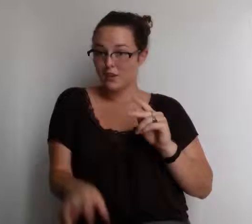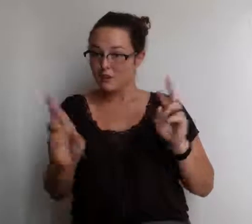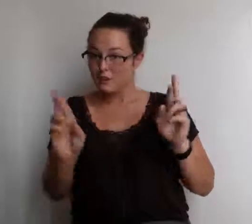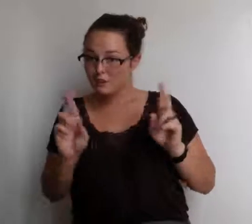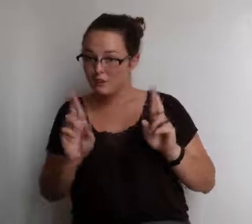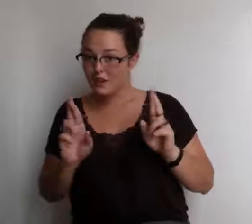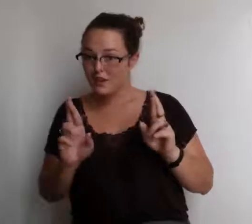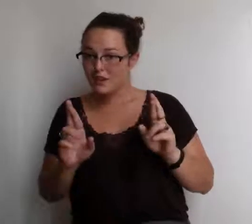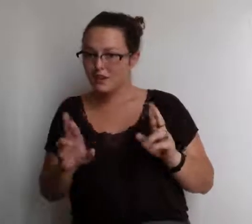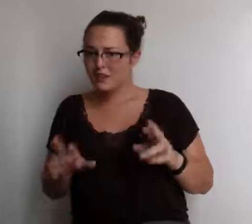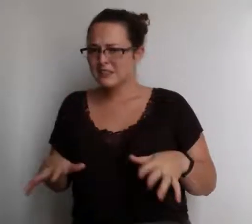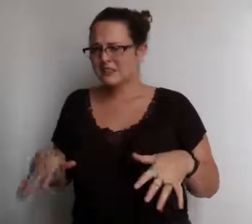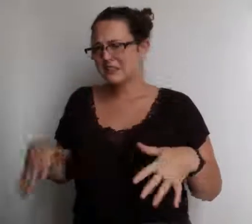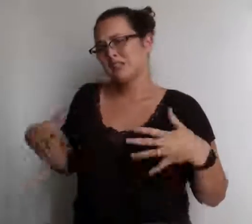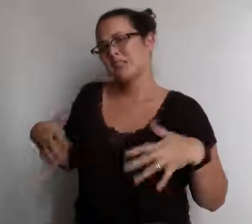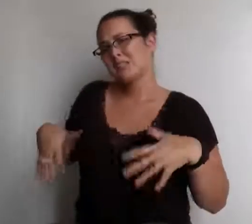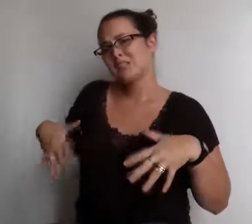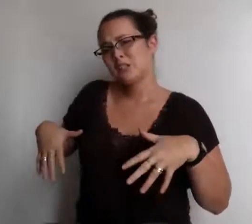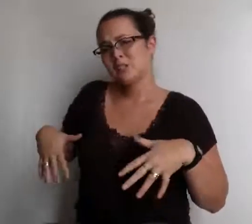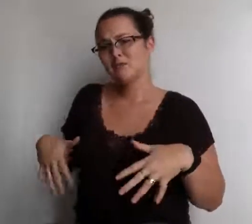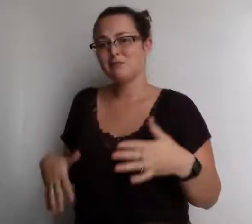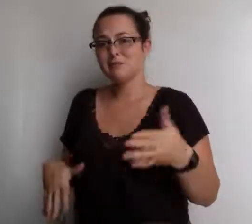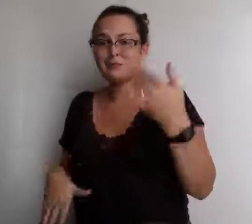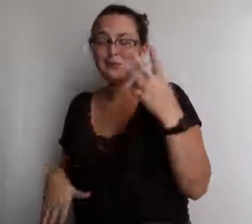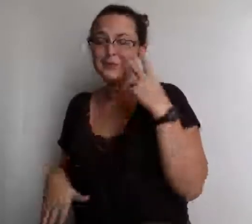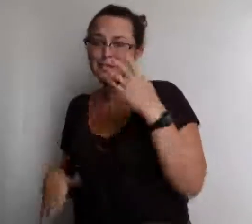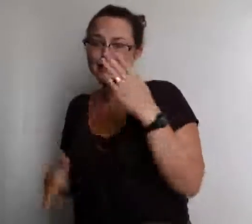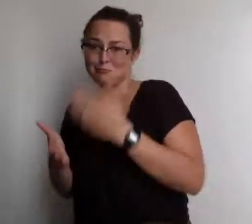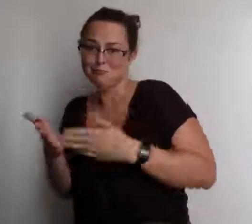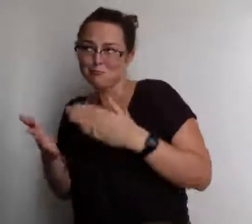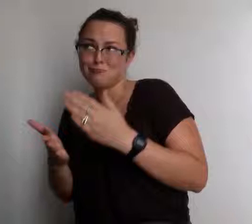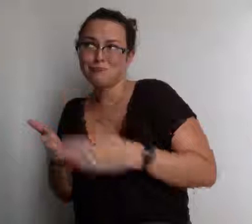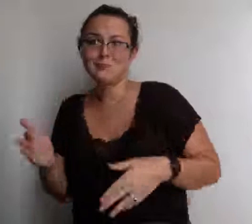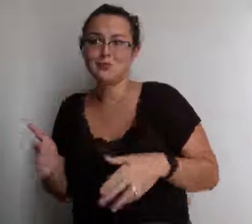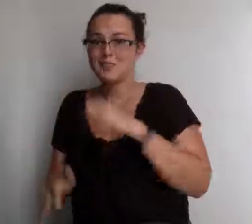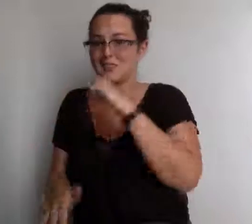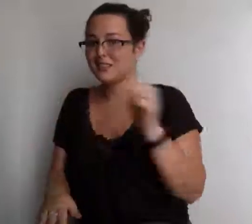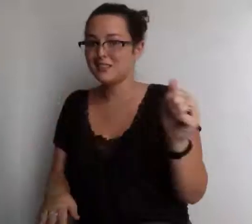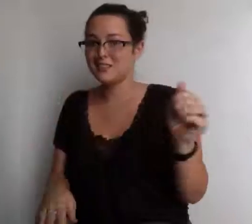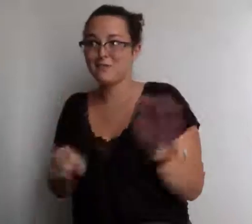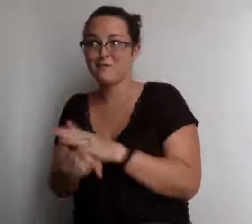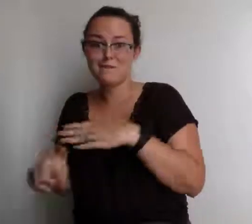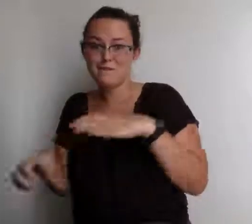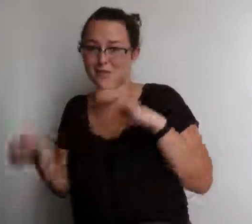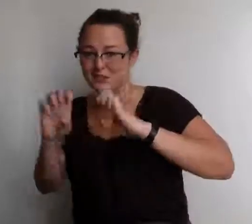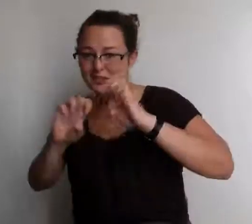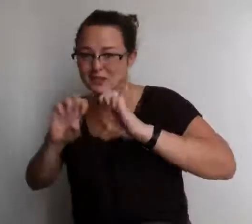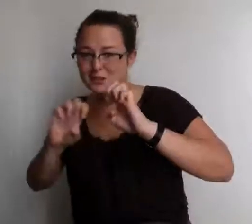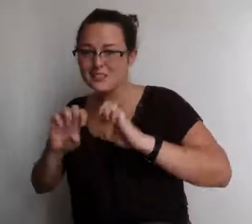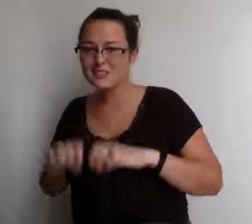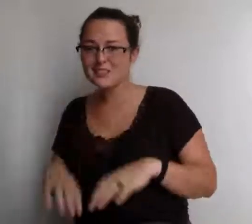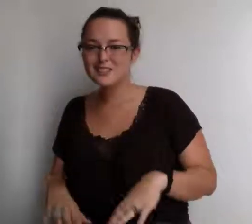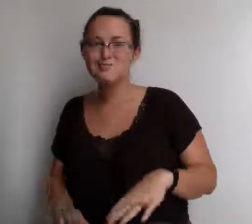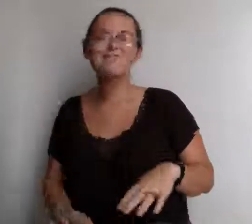Feeling okay? Ready to go? Just a little bit nervous. I've only seen the head-to-toe assessment in bits and pieces, so this is my first